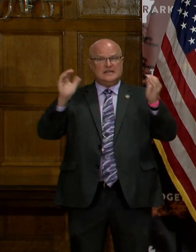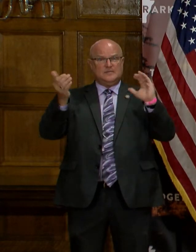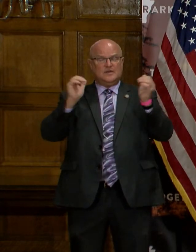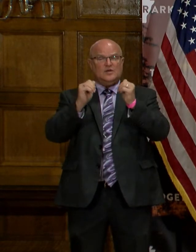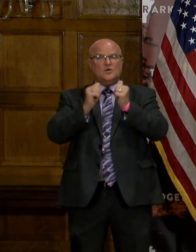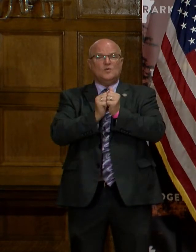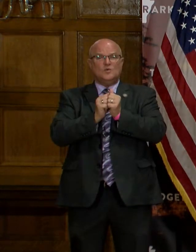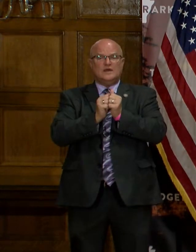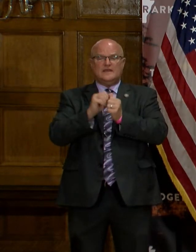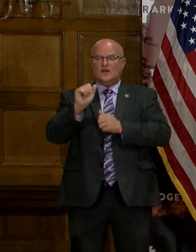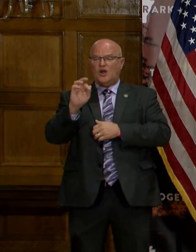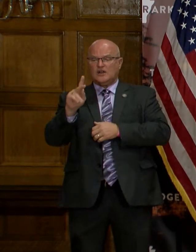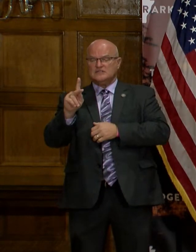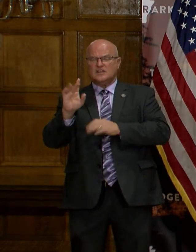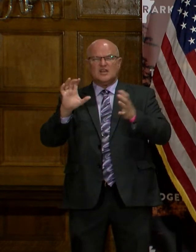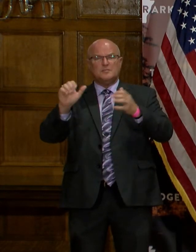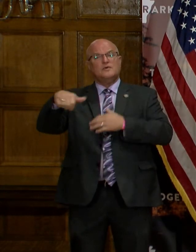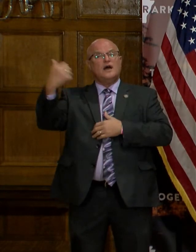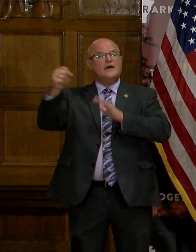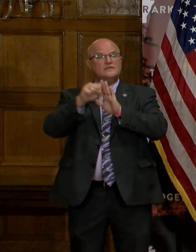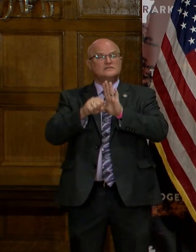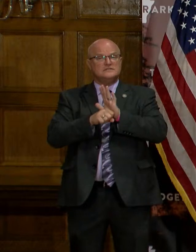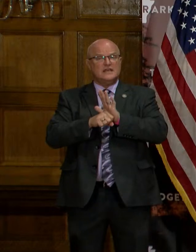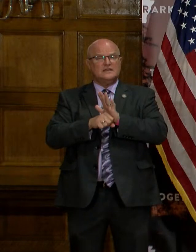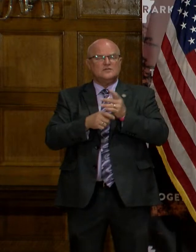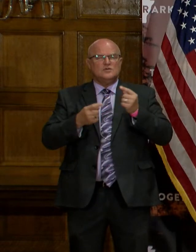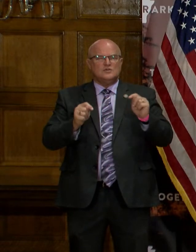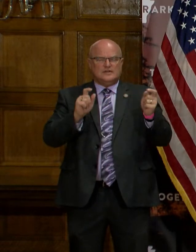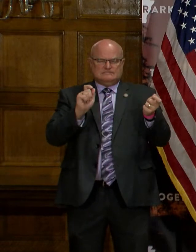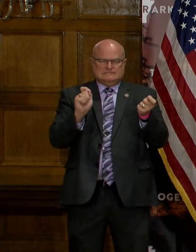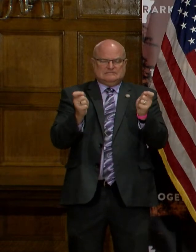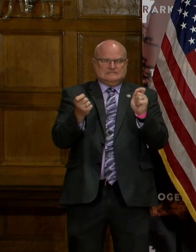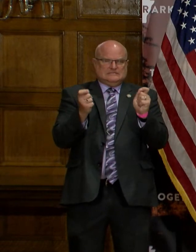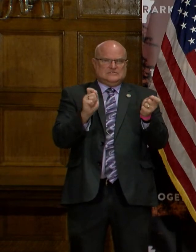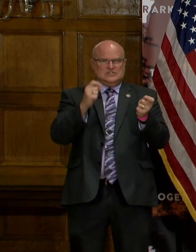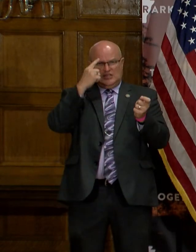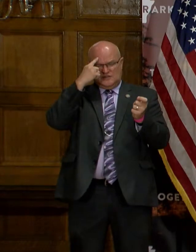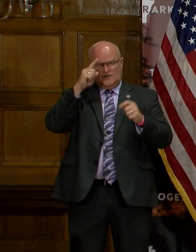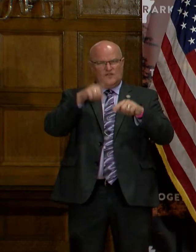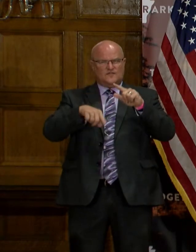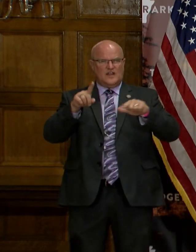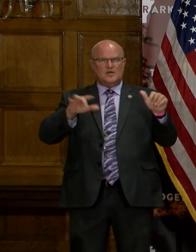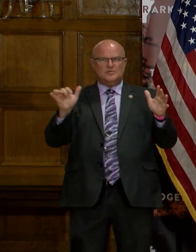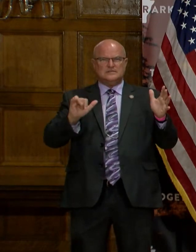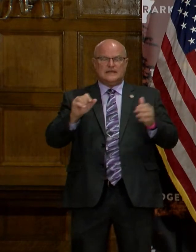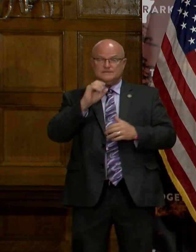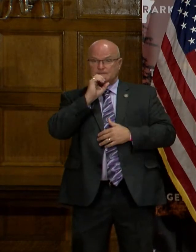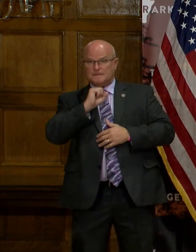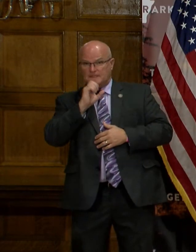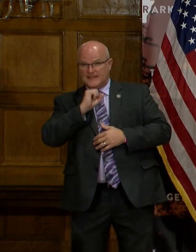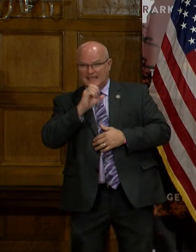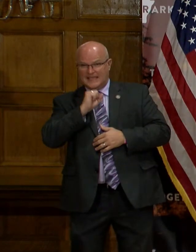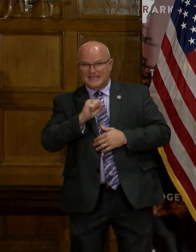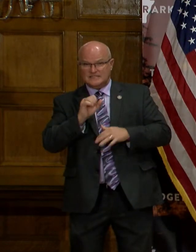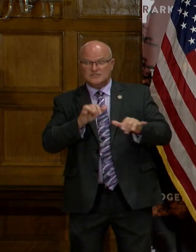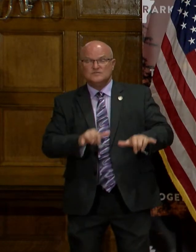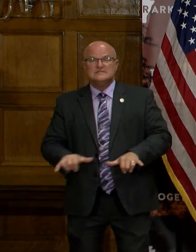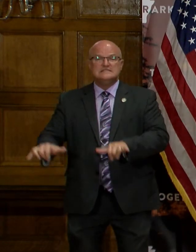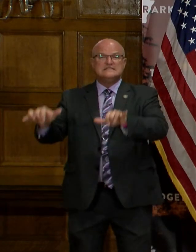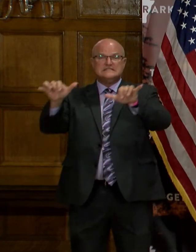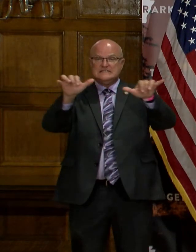looking at Arkansas compared to other states, we try to adjust for variables such as age so that it's